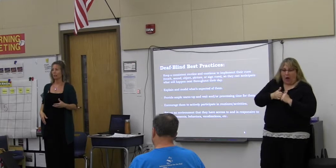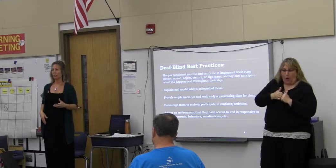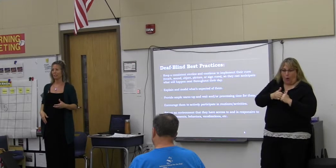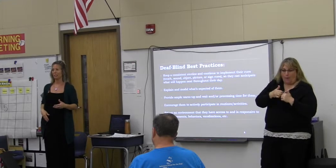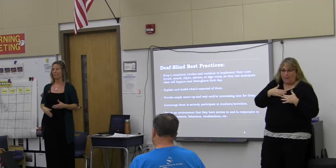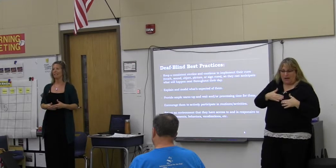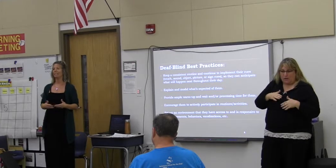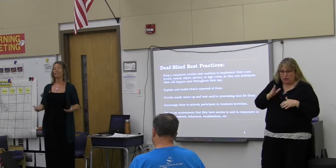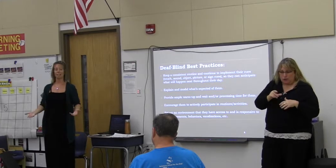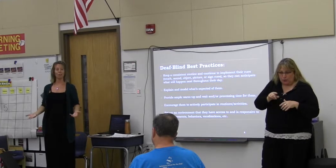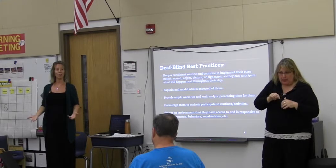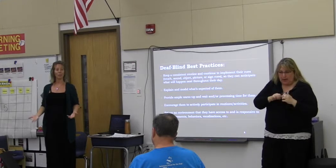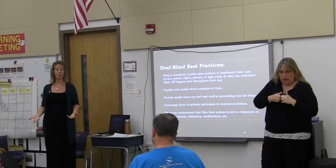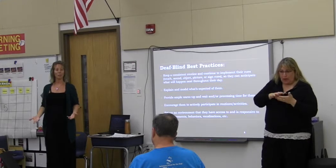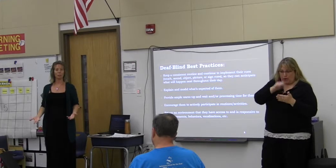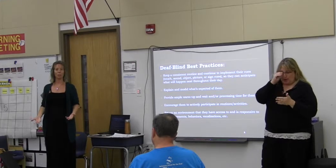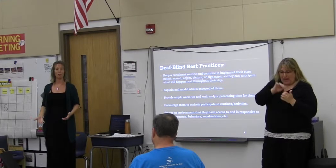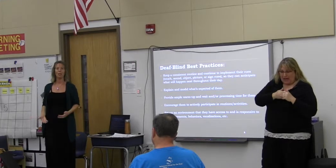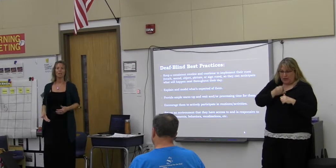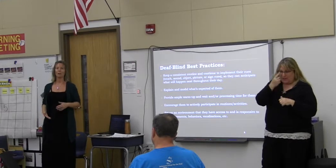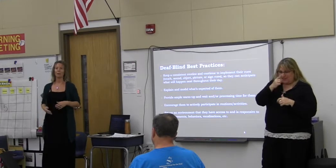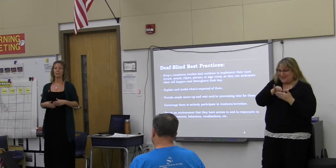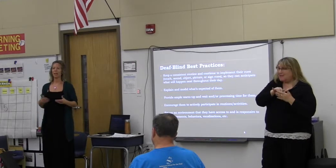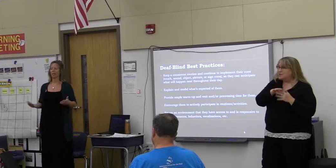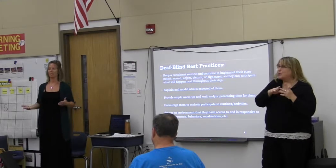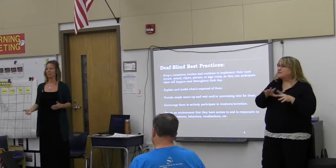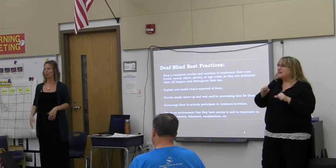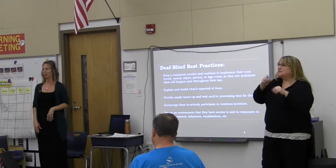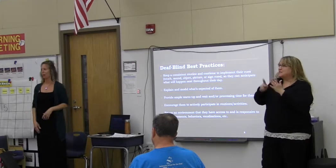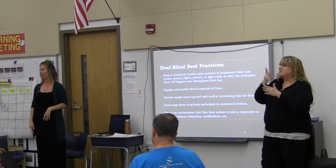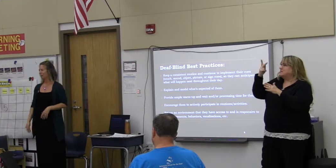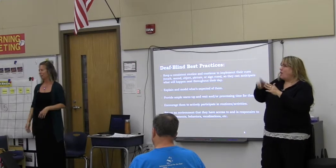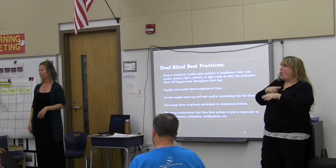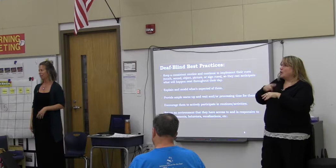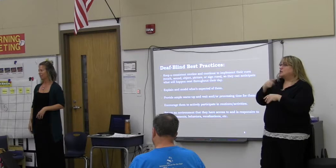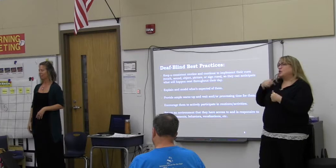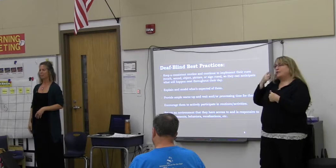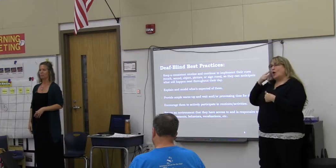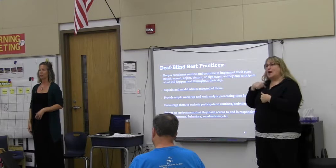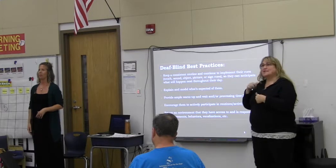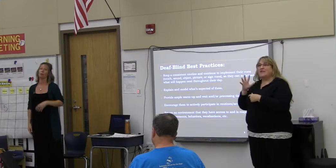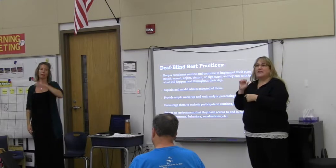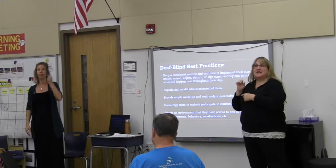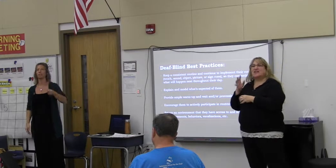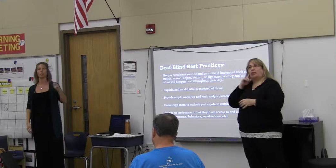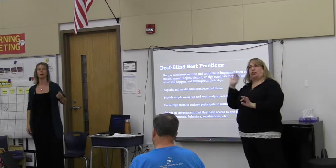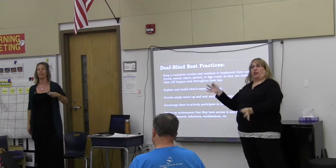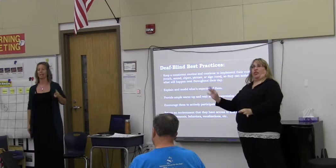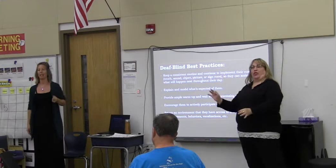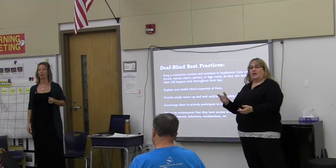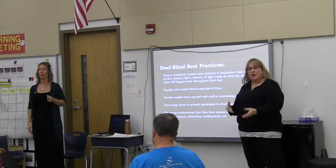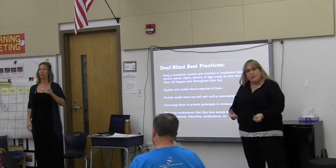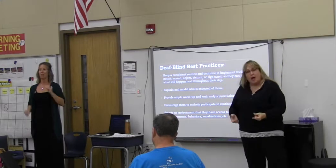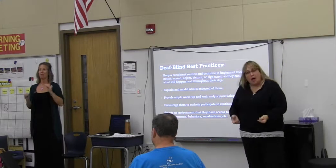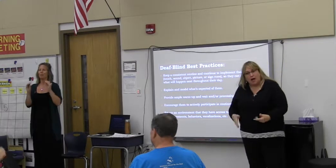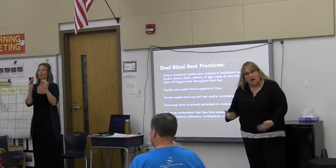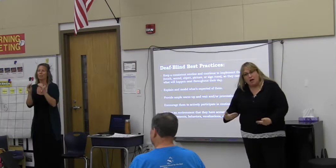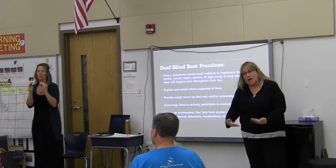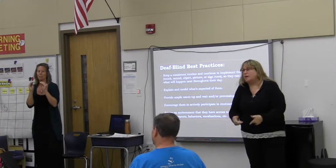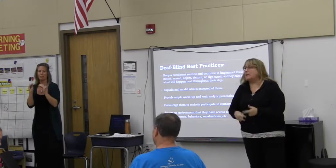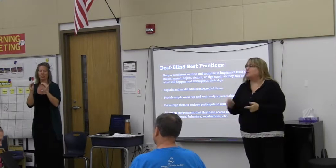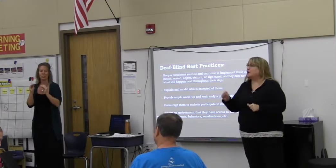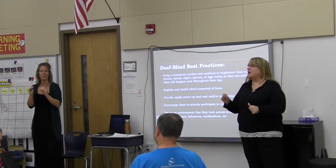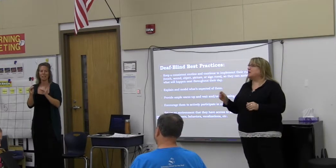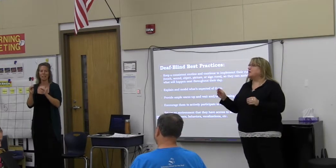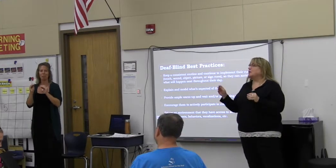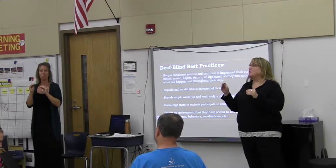actually do it. It takes a long time sometimes. So to us, waiting 5 seconds might seem like, oh my gosh, come on, I gotta go. But if you can